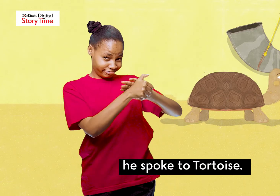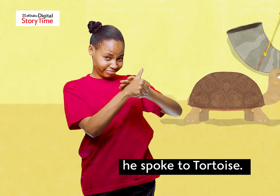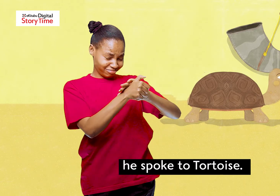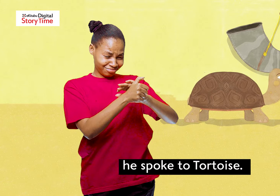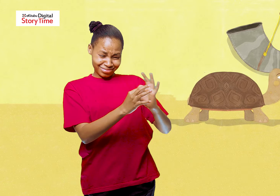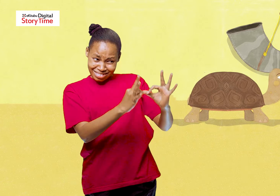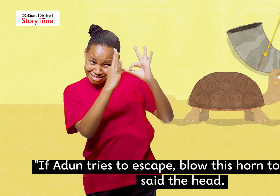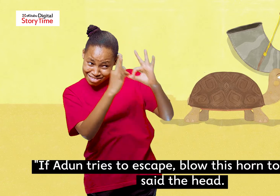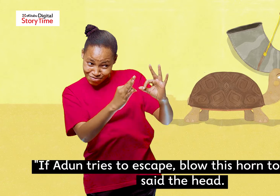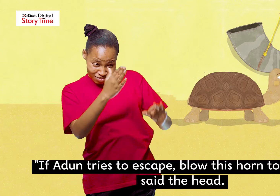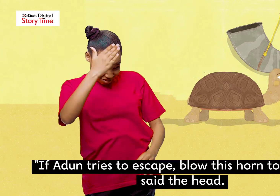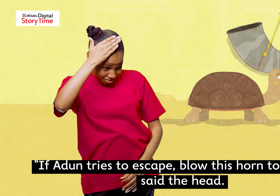Tortoise.